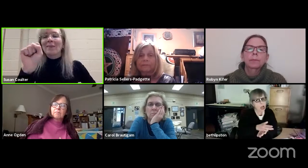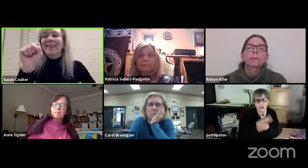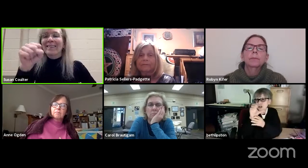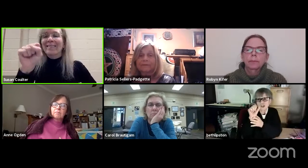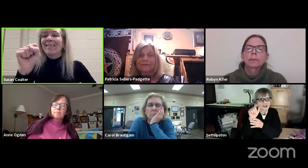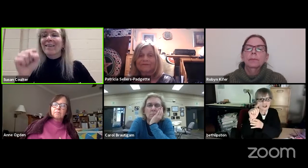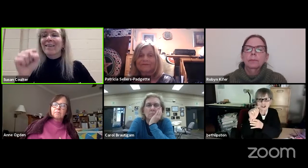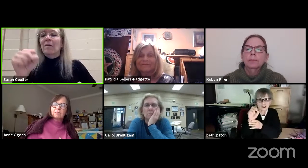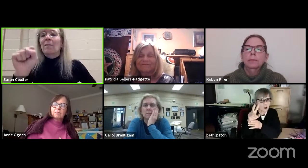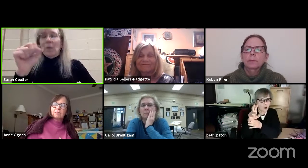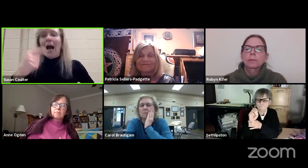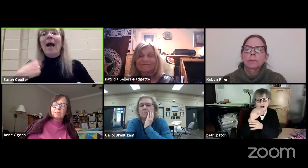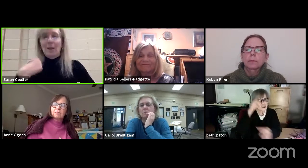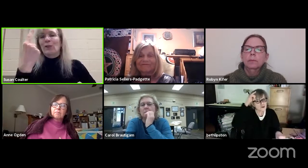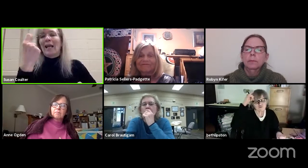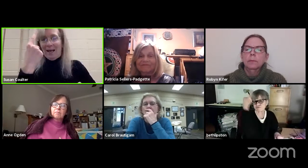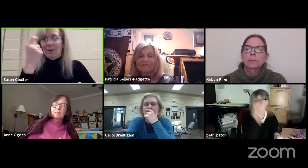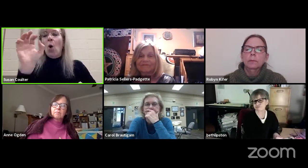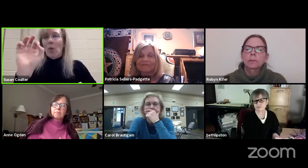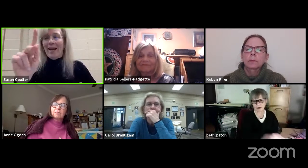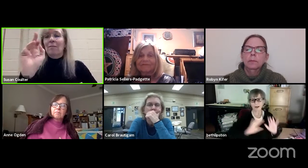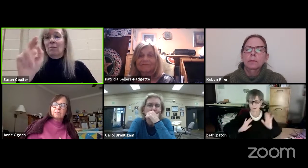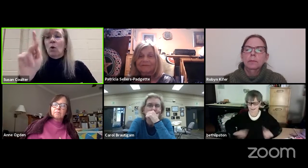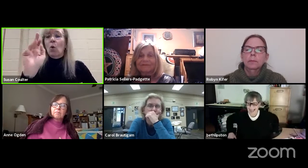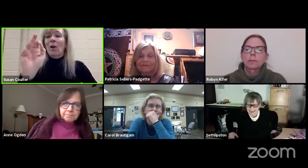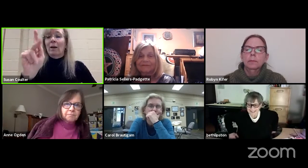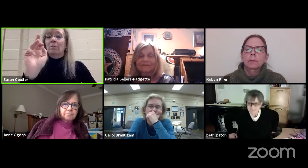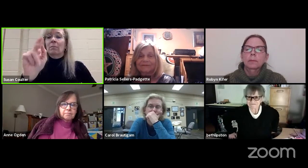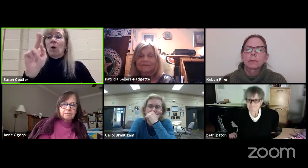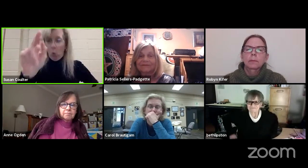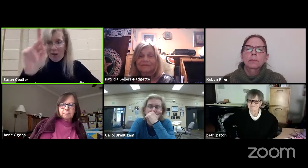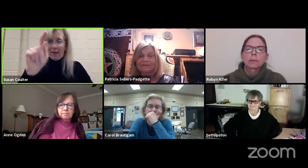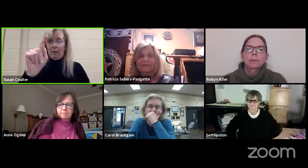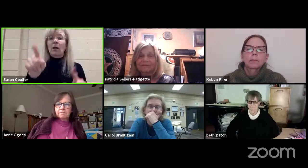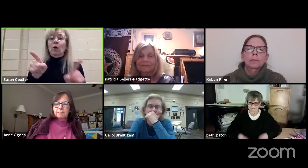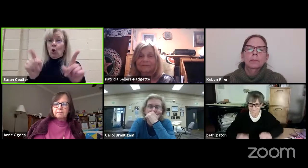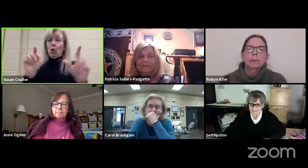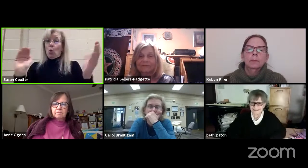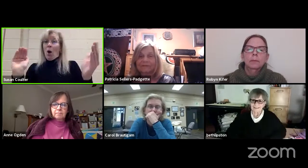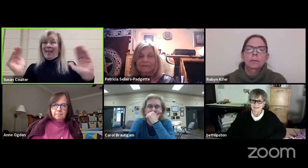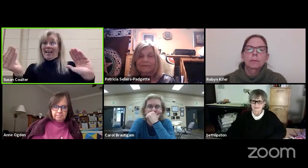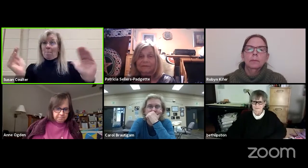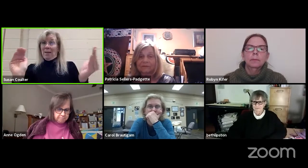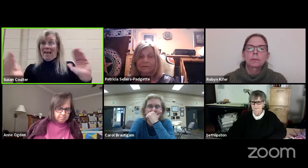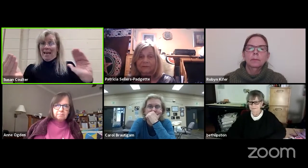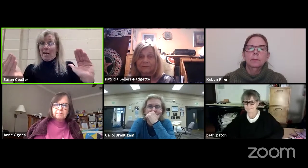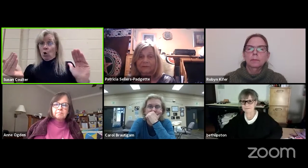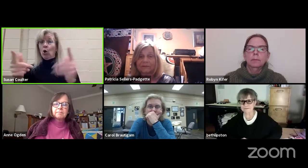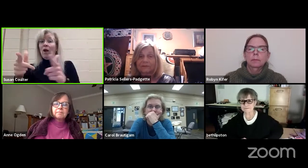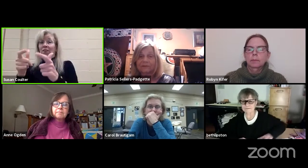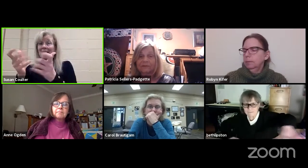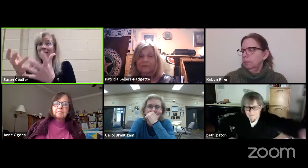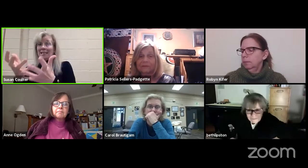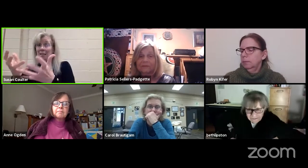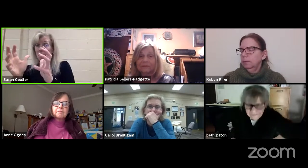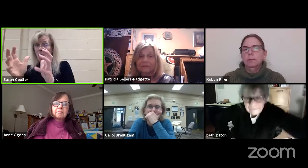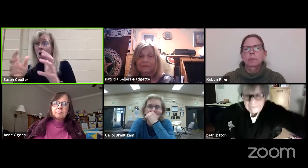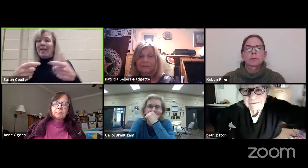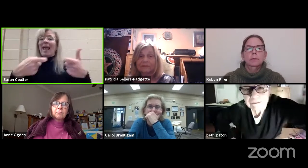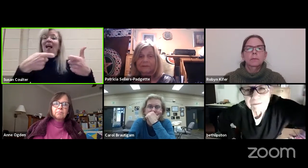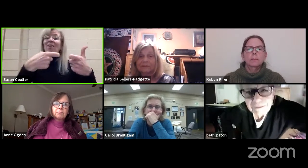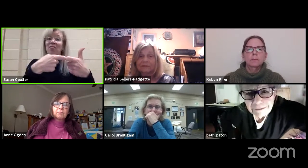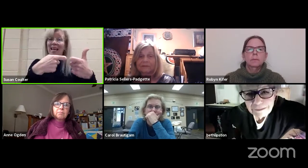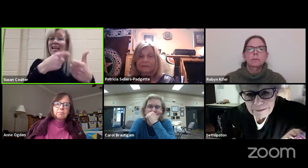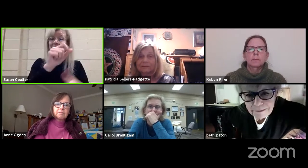oh. I understand. Okay, okay, okay. So you want to compare the Instant